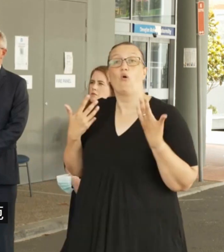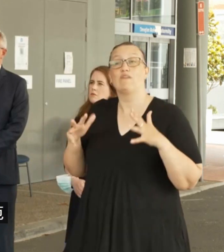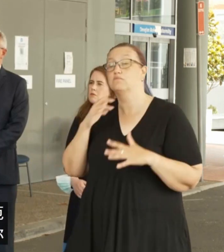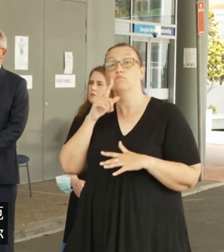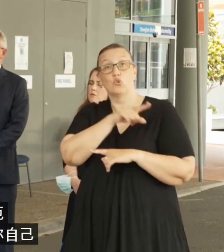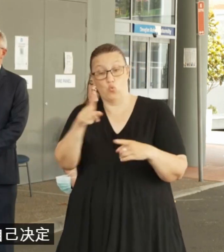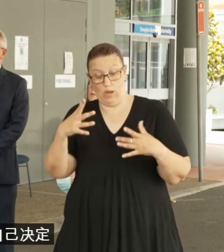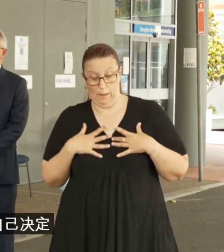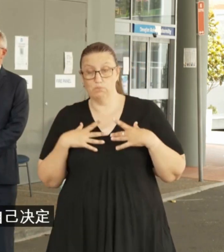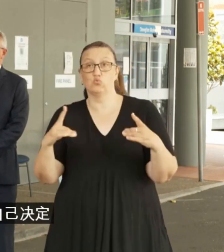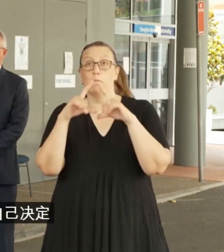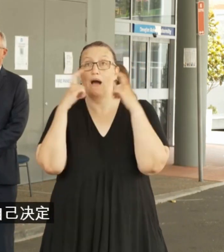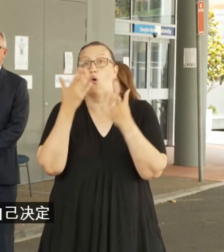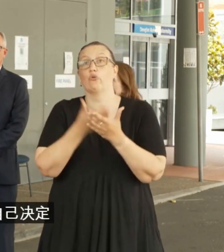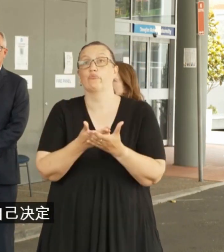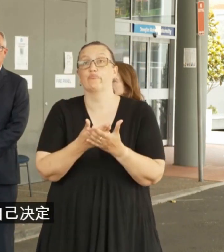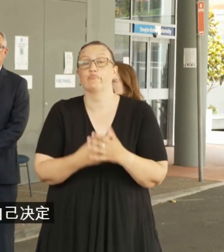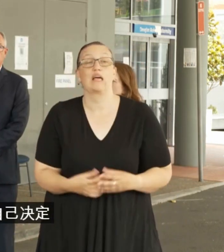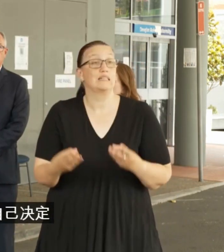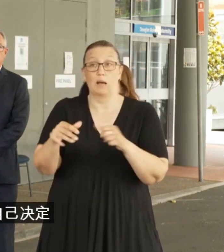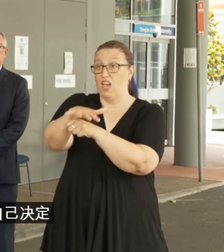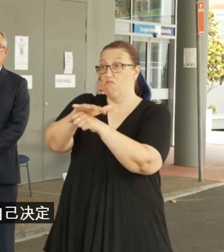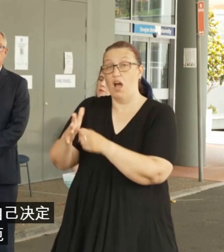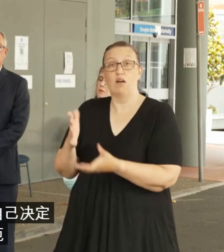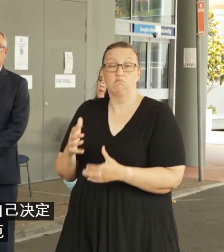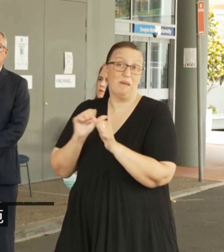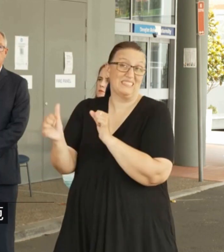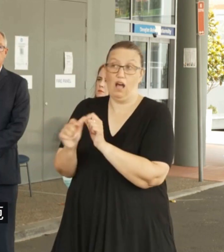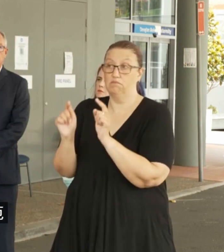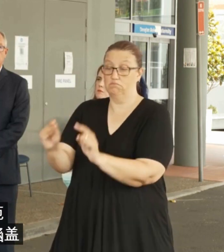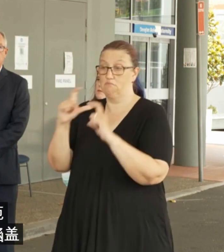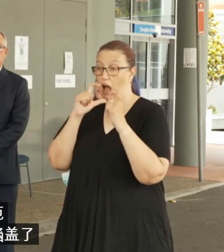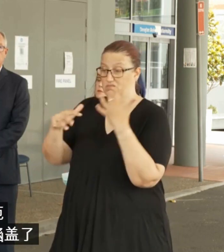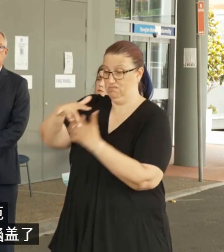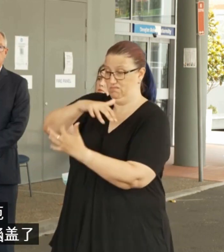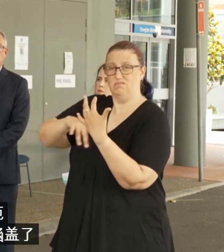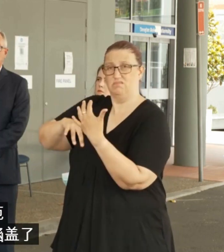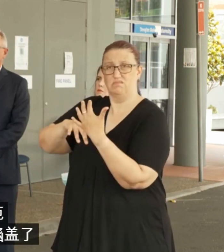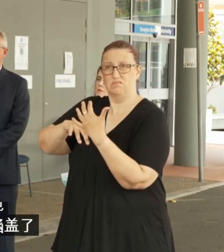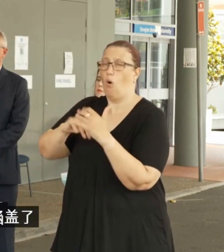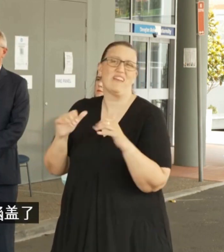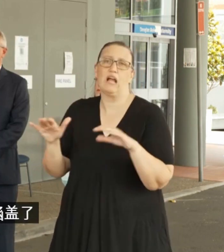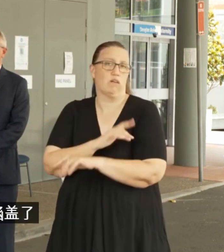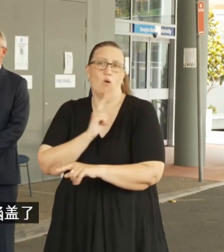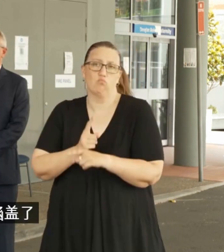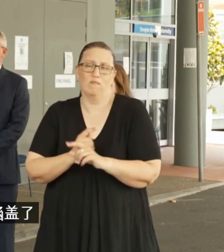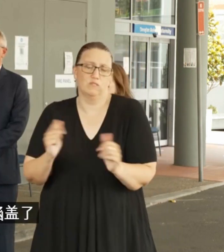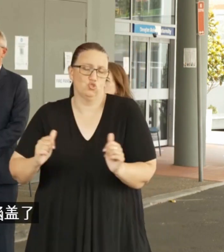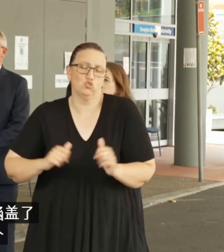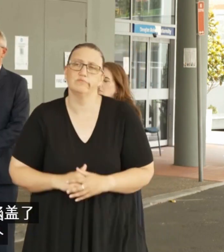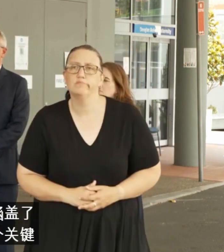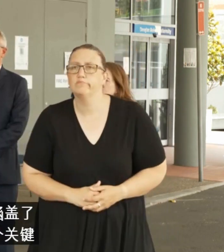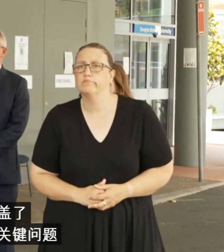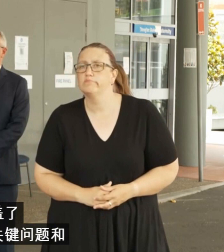own discretion in certain places. It's heavily recommended. Clearly, that's been covered this morning. But I think the other